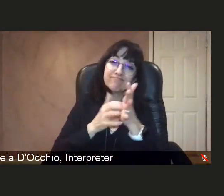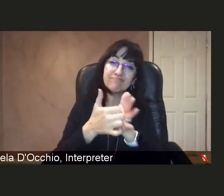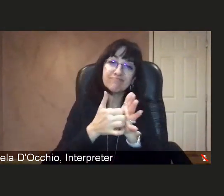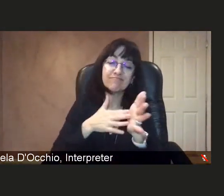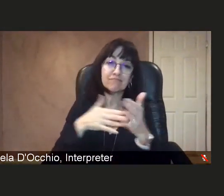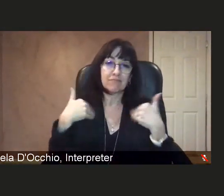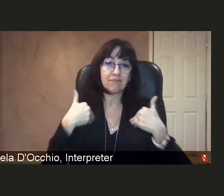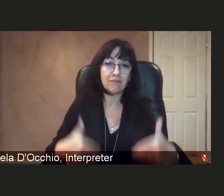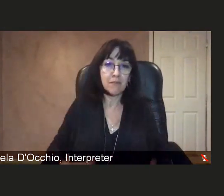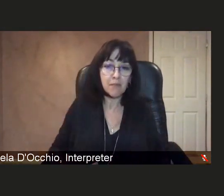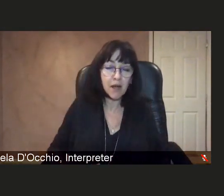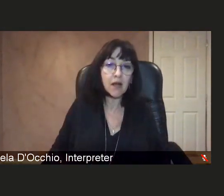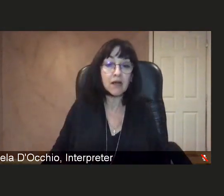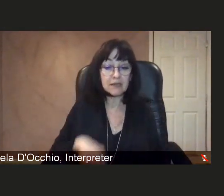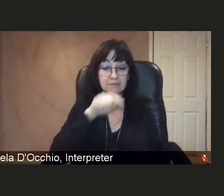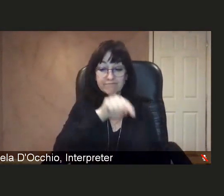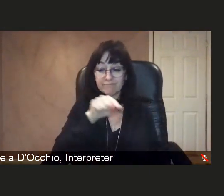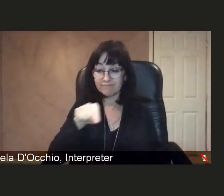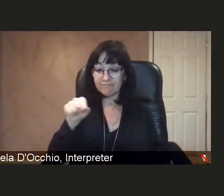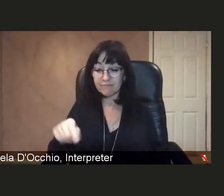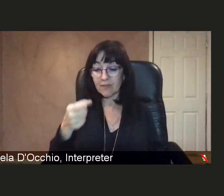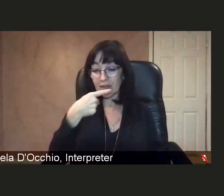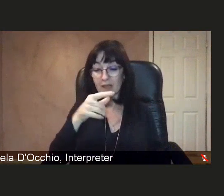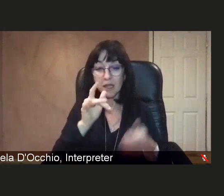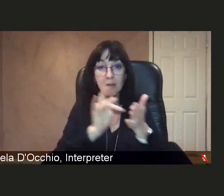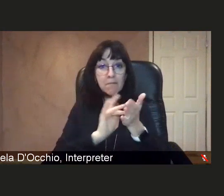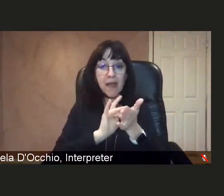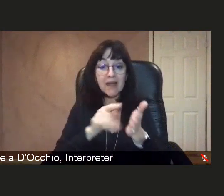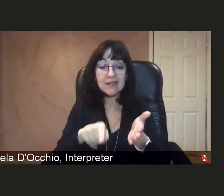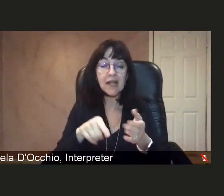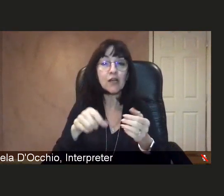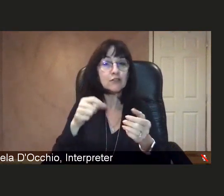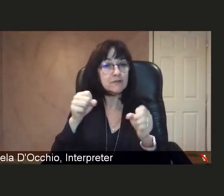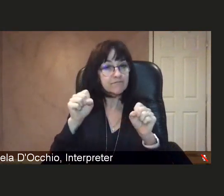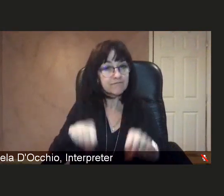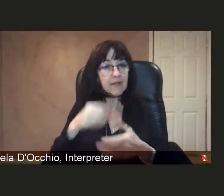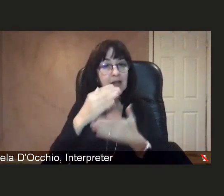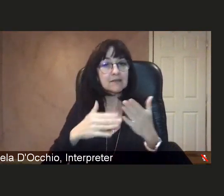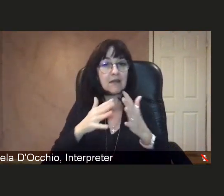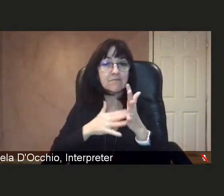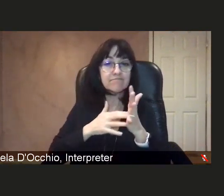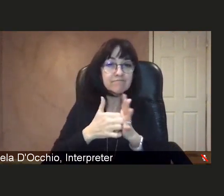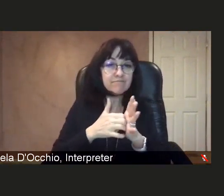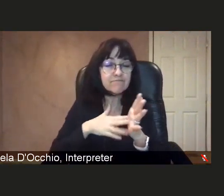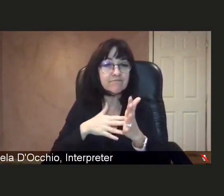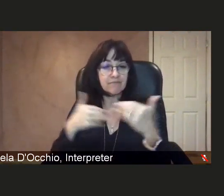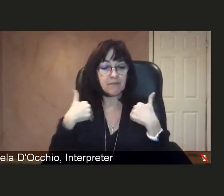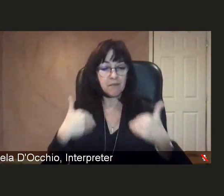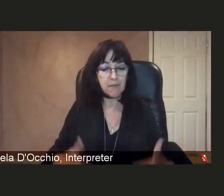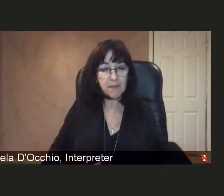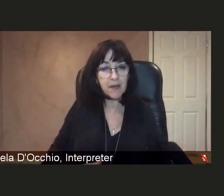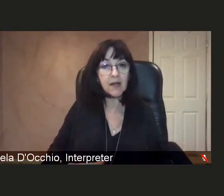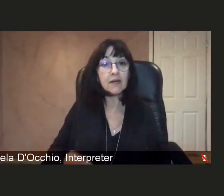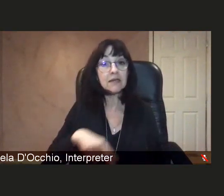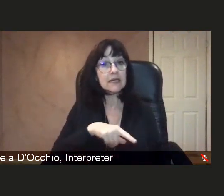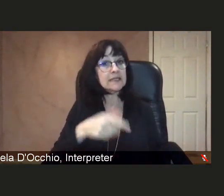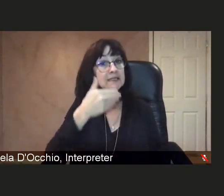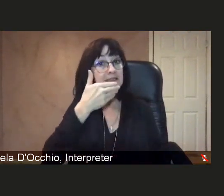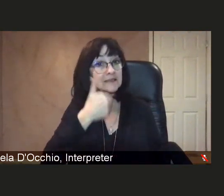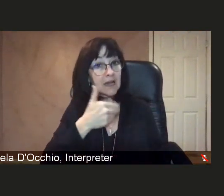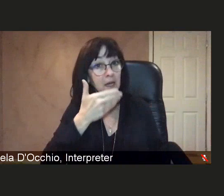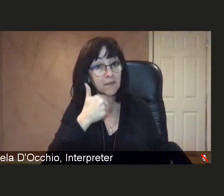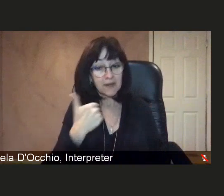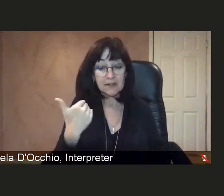on medications that weaken your immune system, having diabetes, with uncontrolled diabetes being worse than